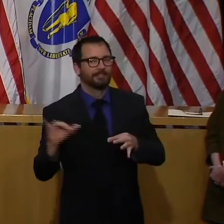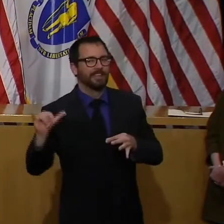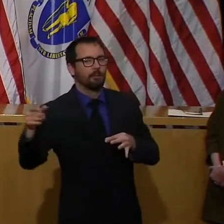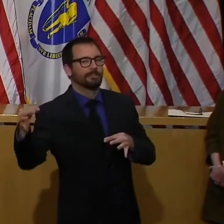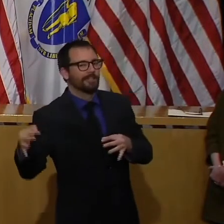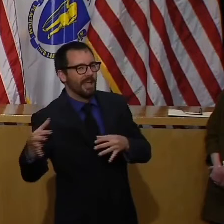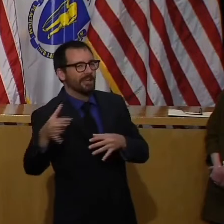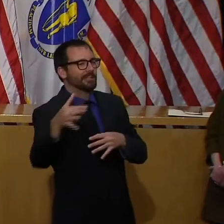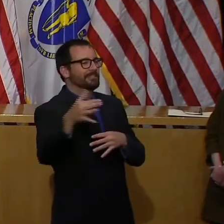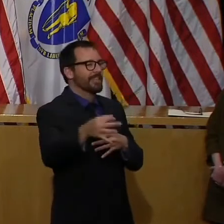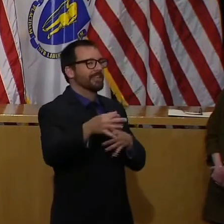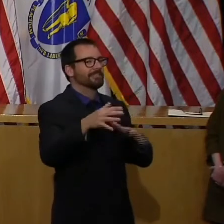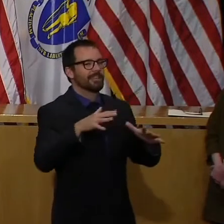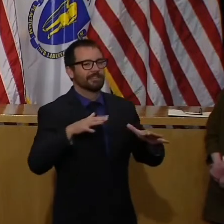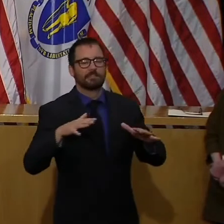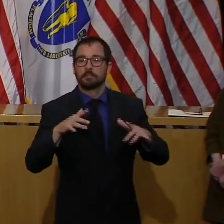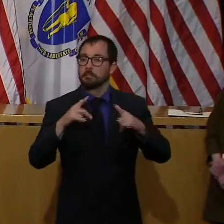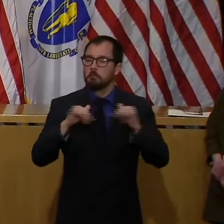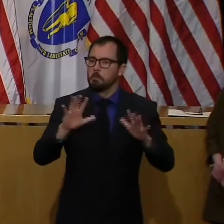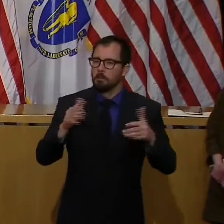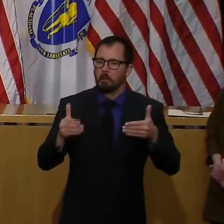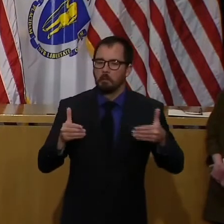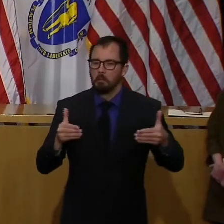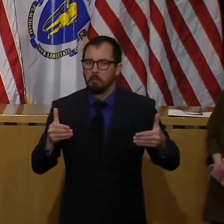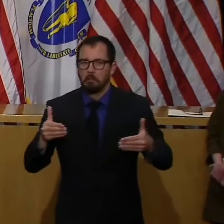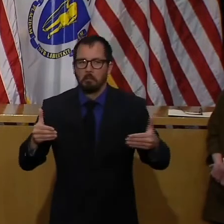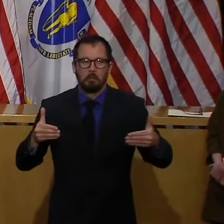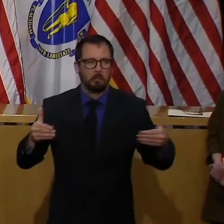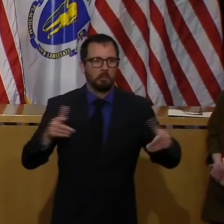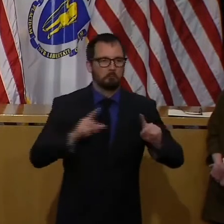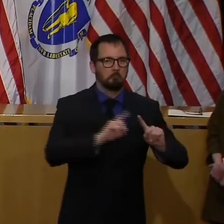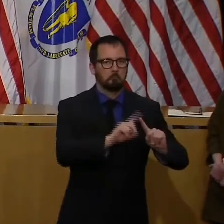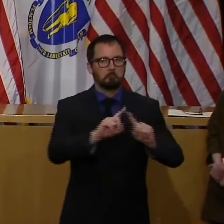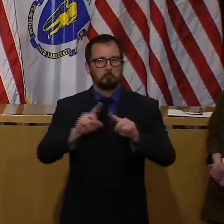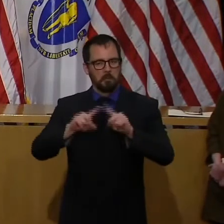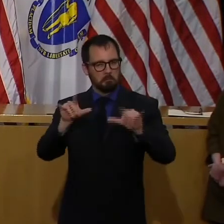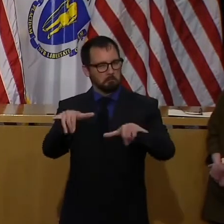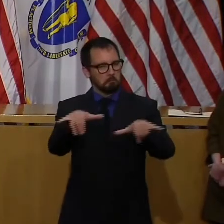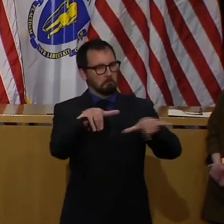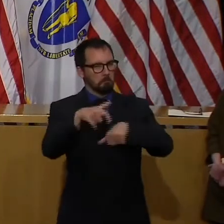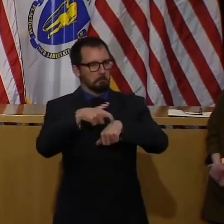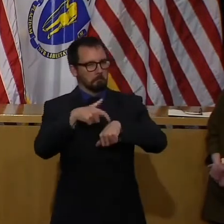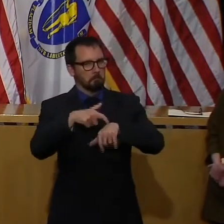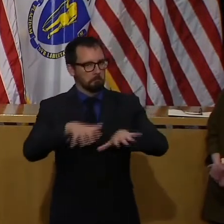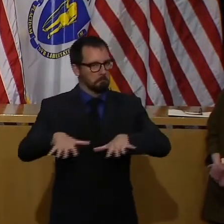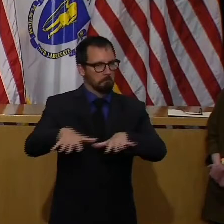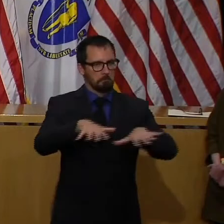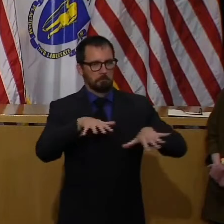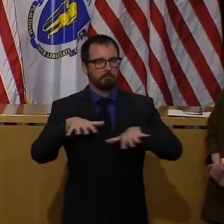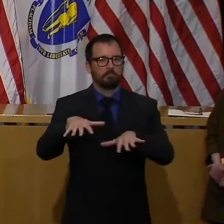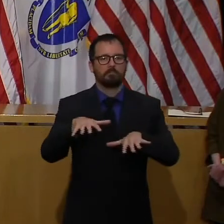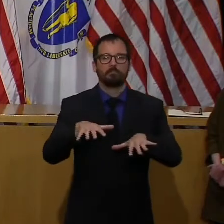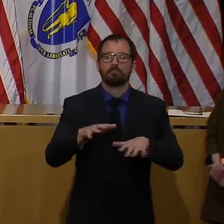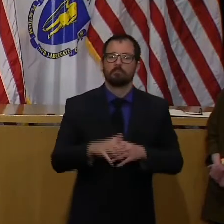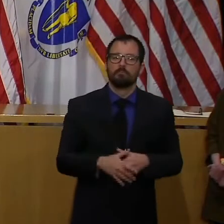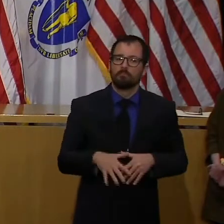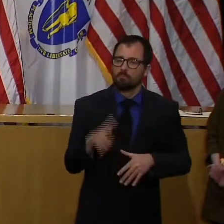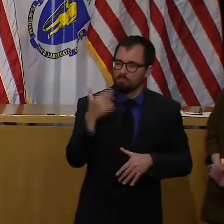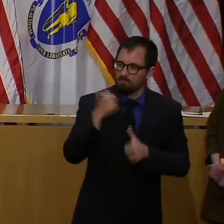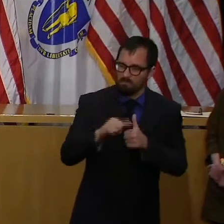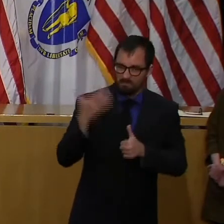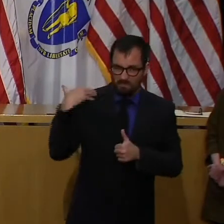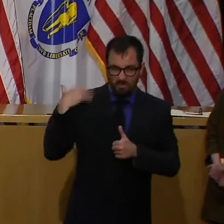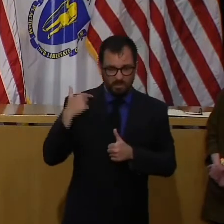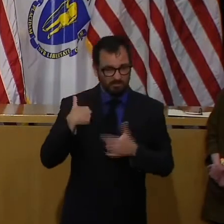same time, because as we've also talked about before, we're in different places with respect to where we are in the